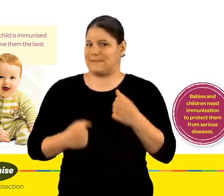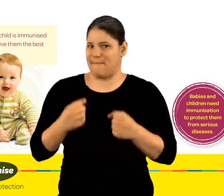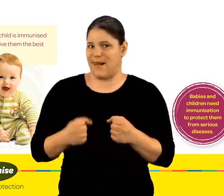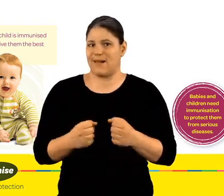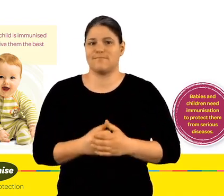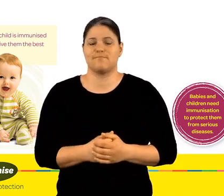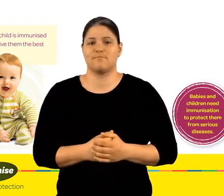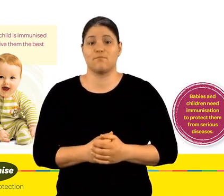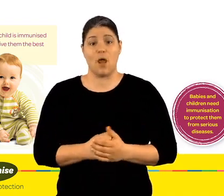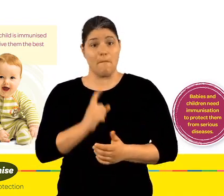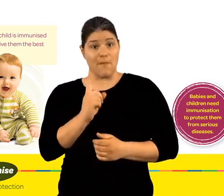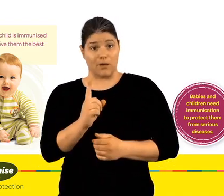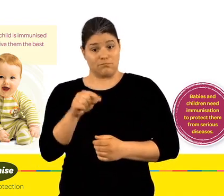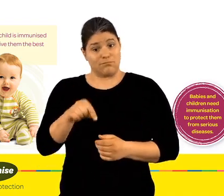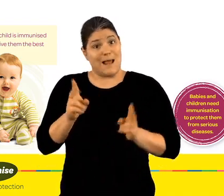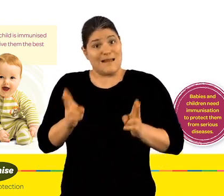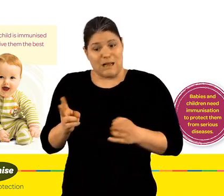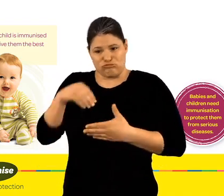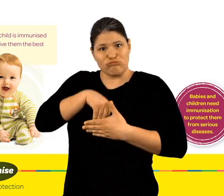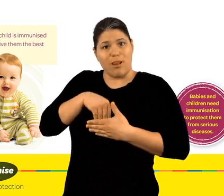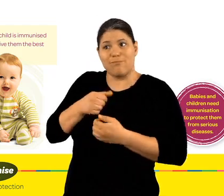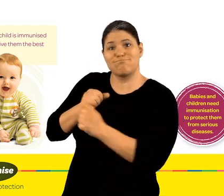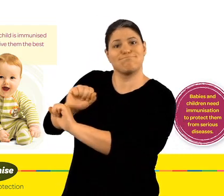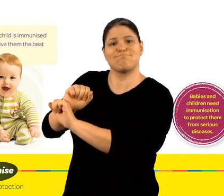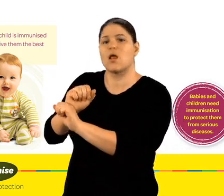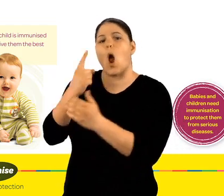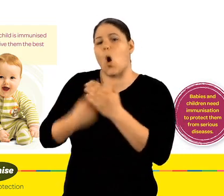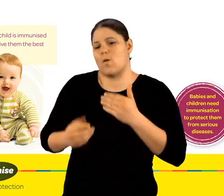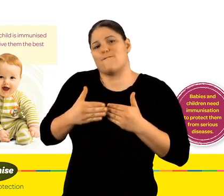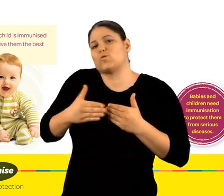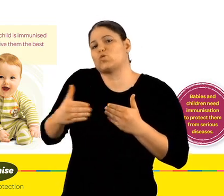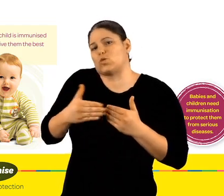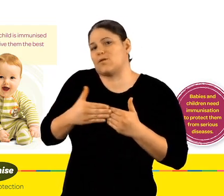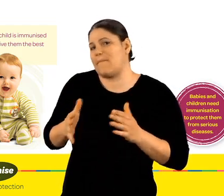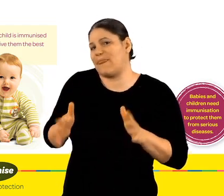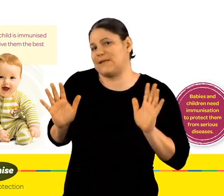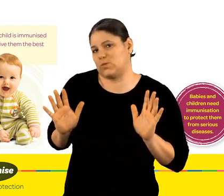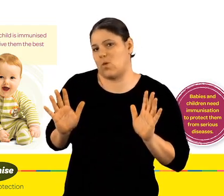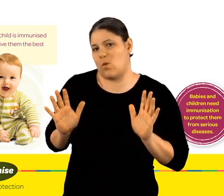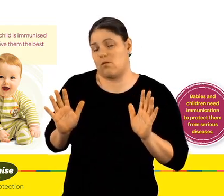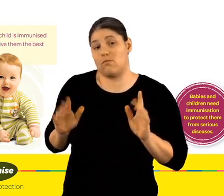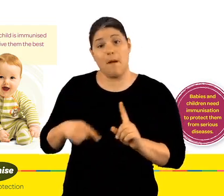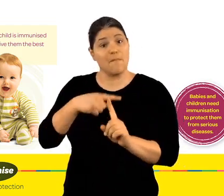This natural immunity only lasts a short while, and it can't protect your baby from all diseases.